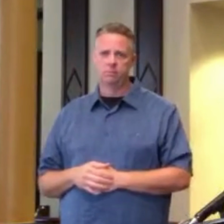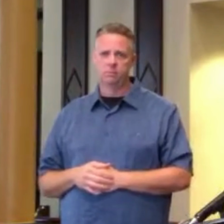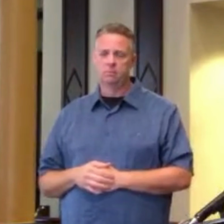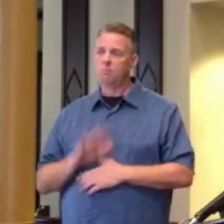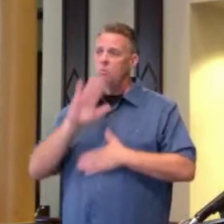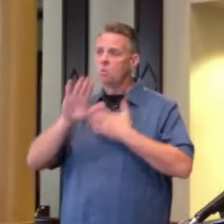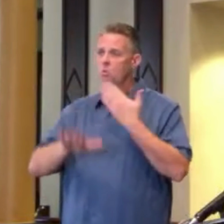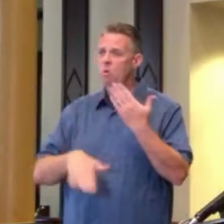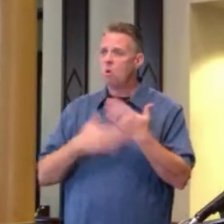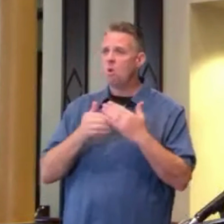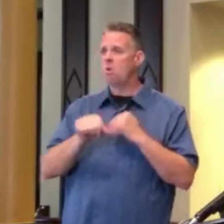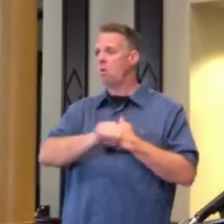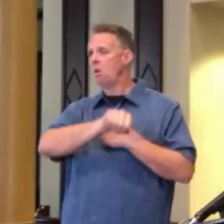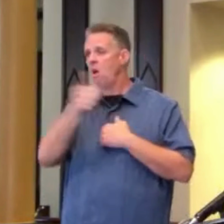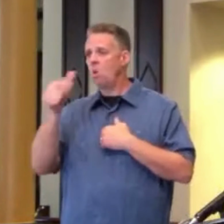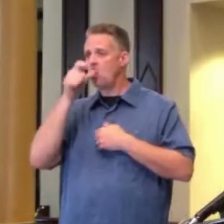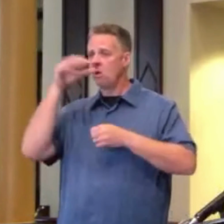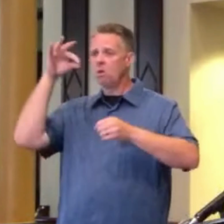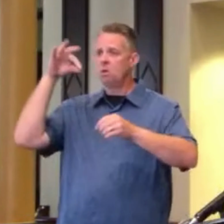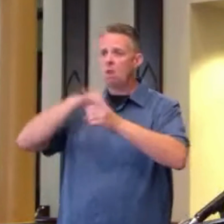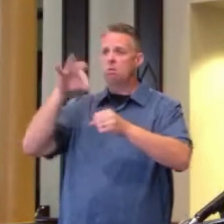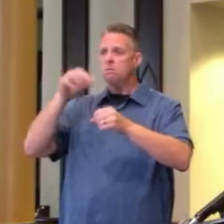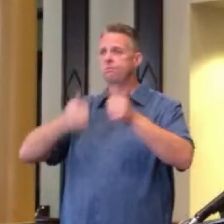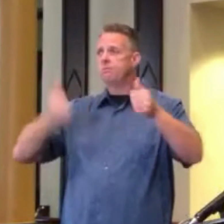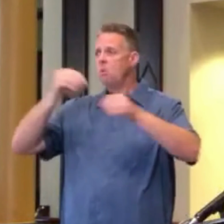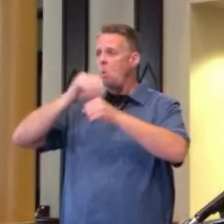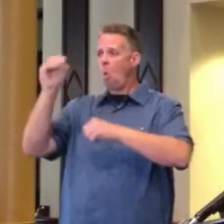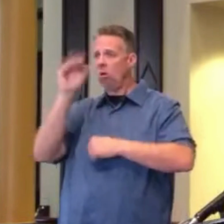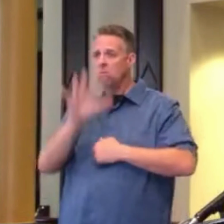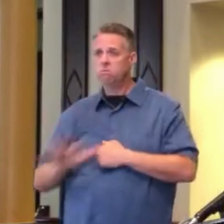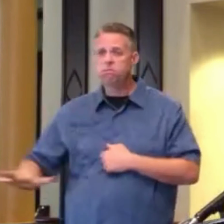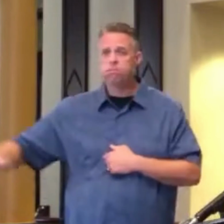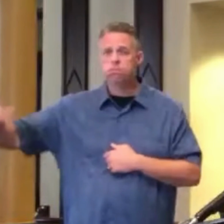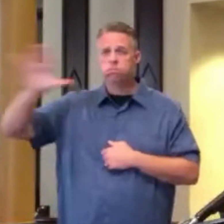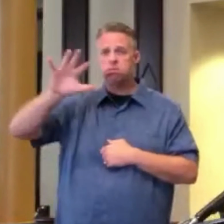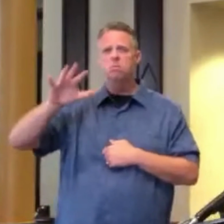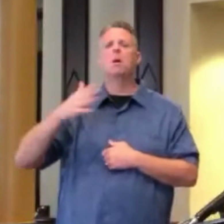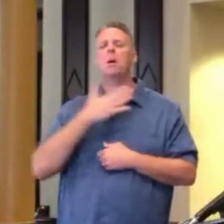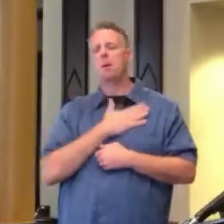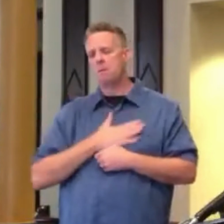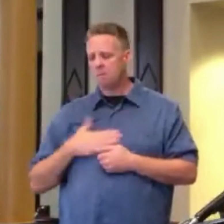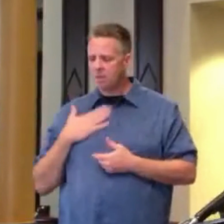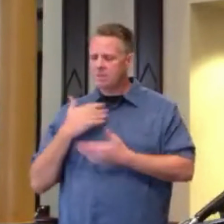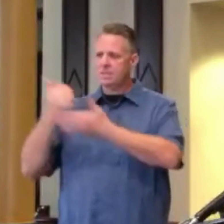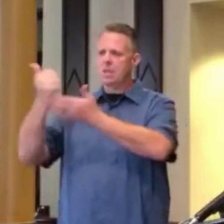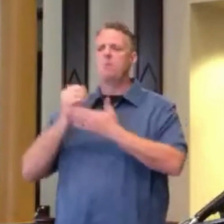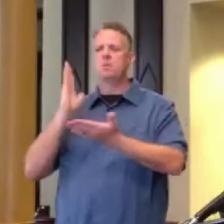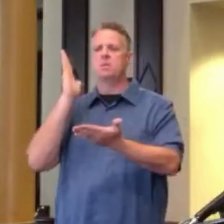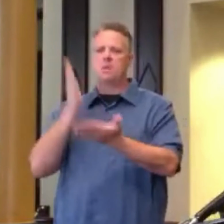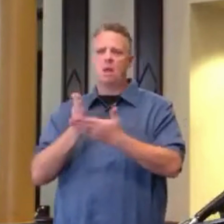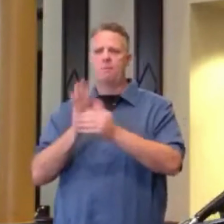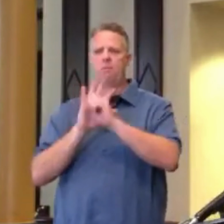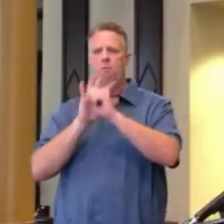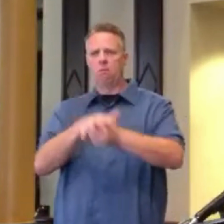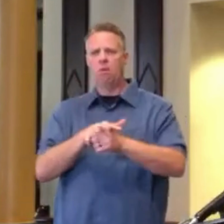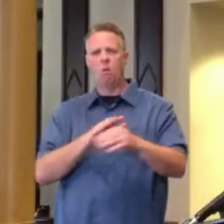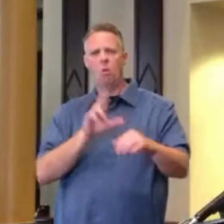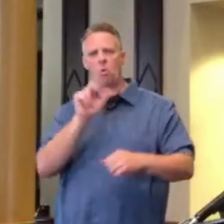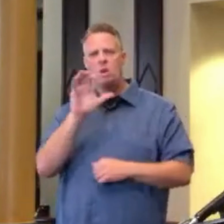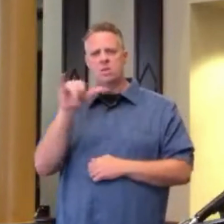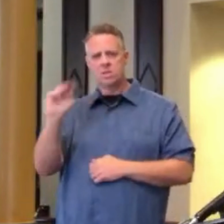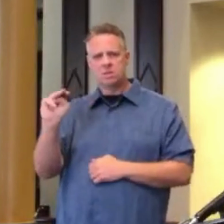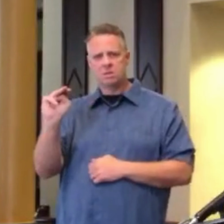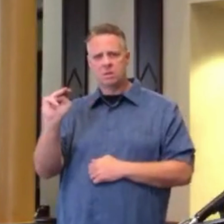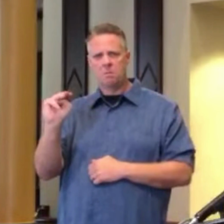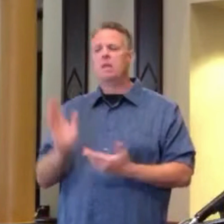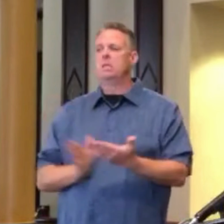every other elected official in Oregon to join me, not only in defeating racism, but also in helping me to